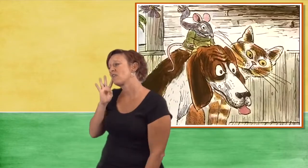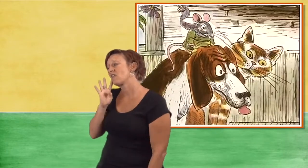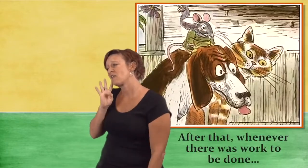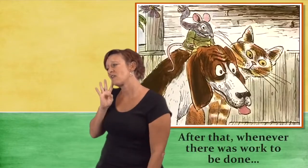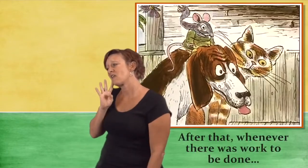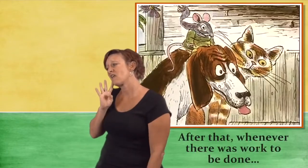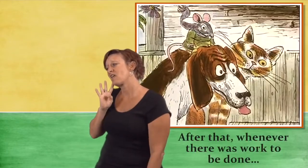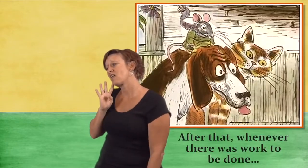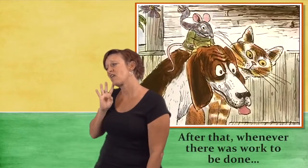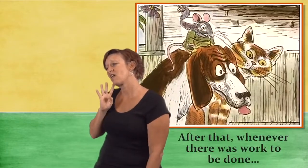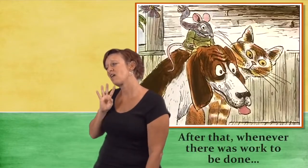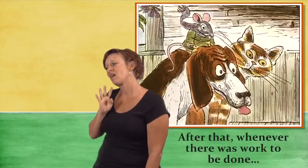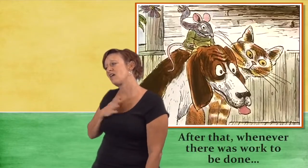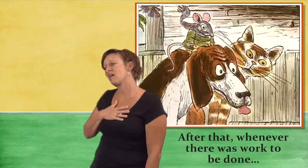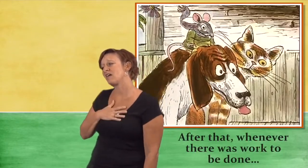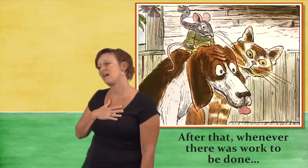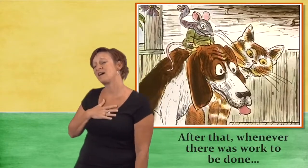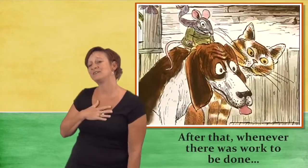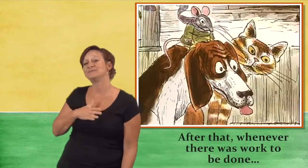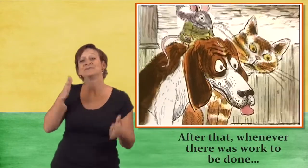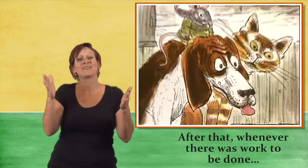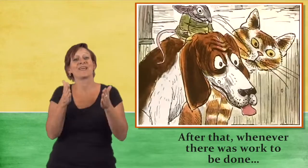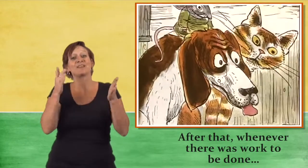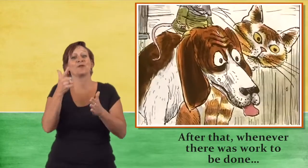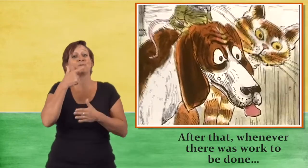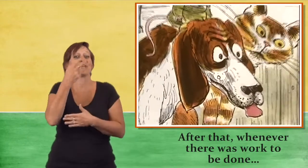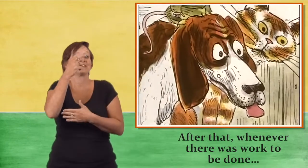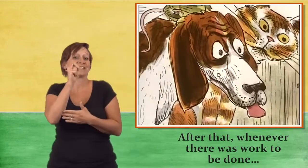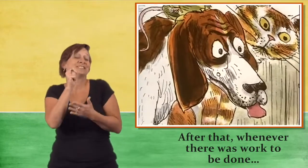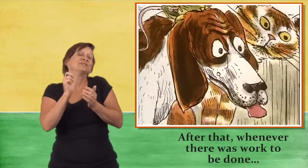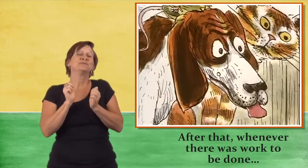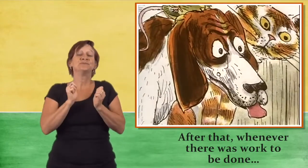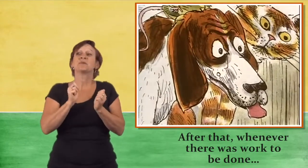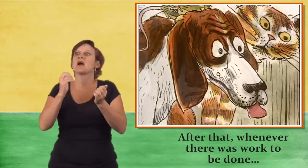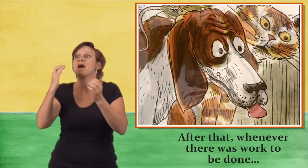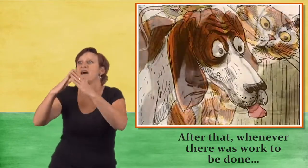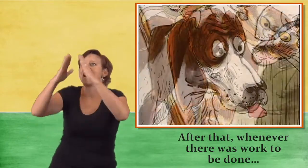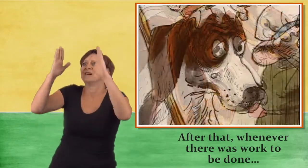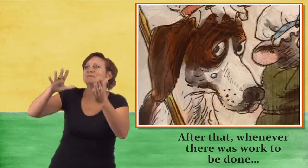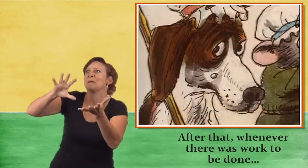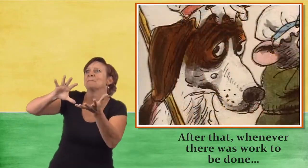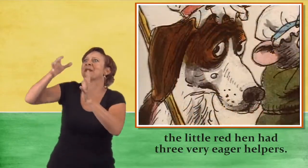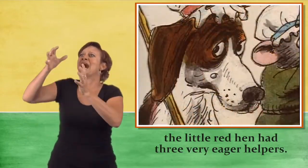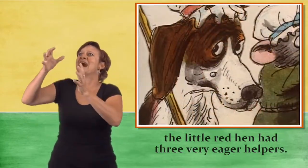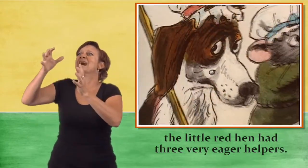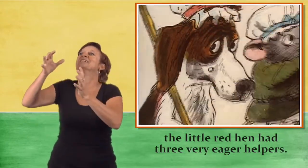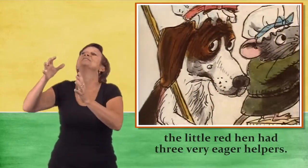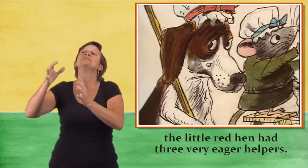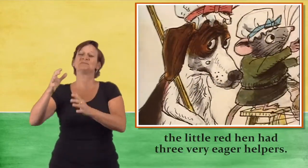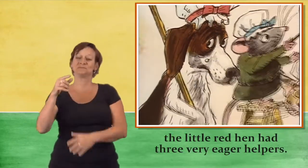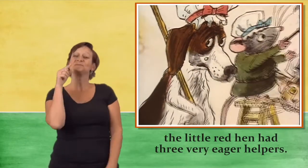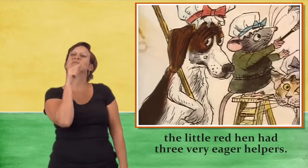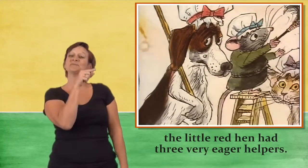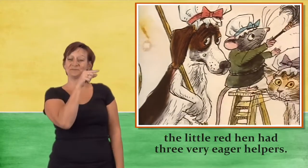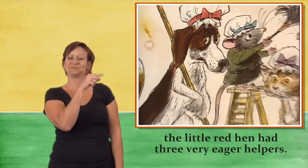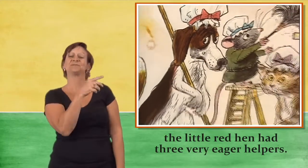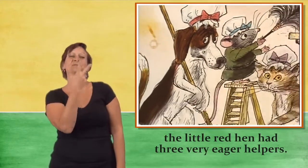After that, whenever there was work to be done, the little red hen had three